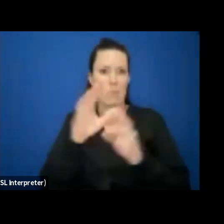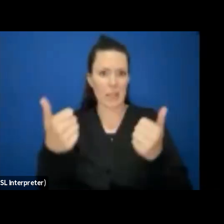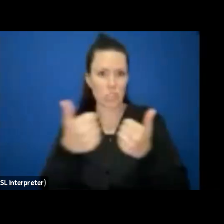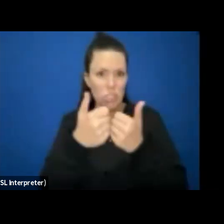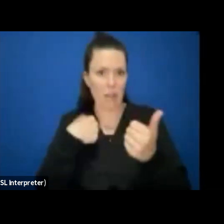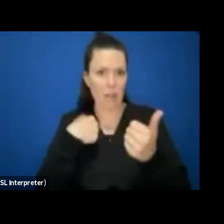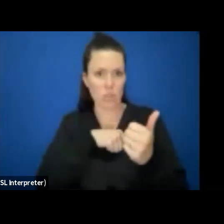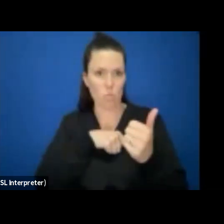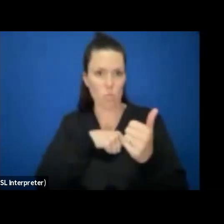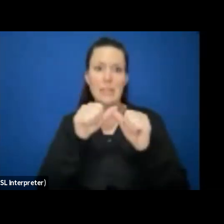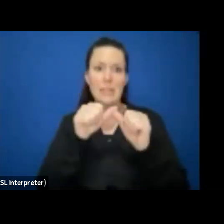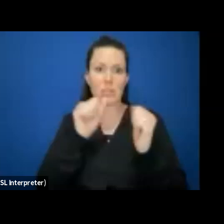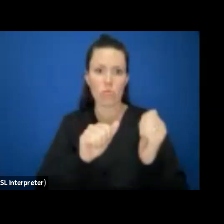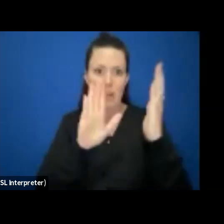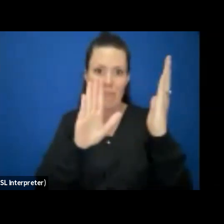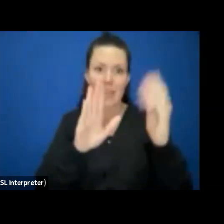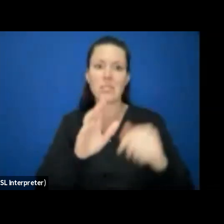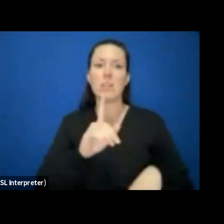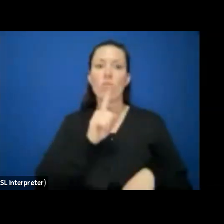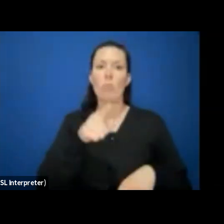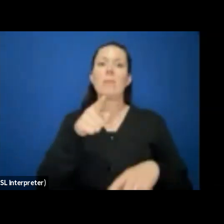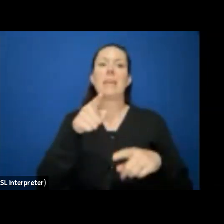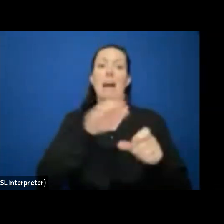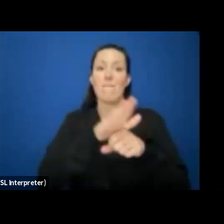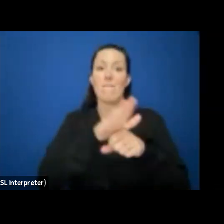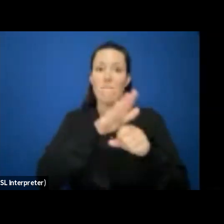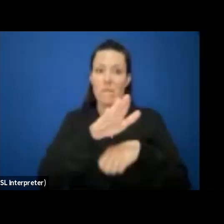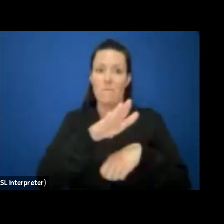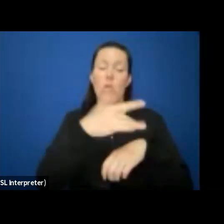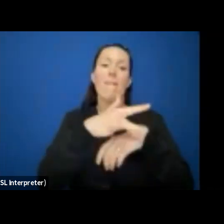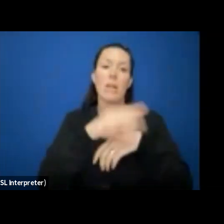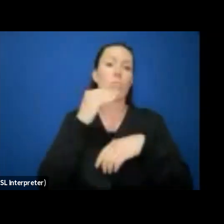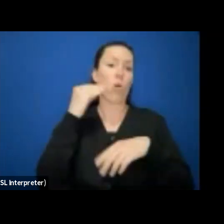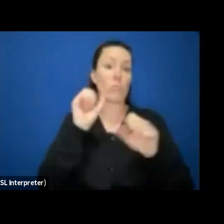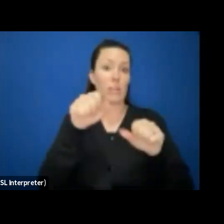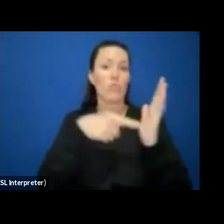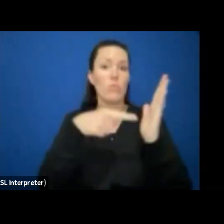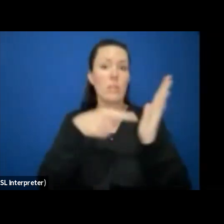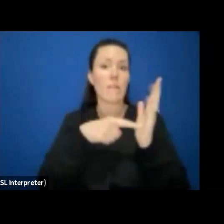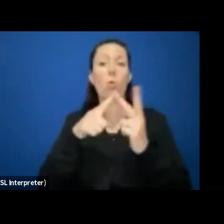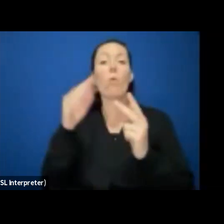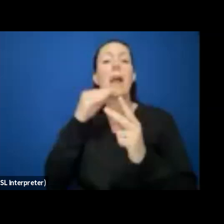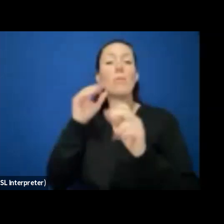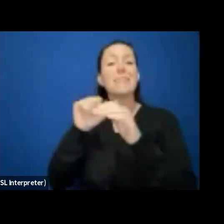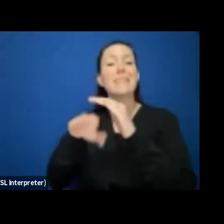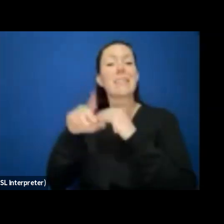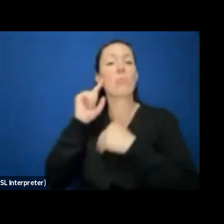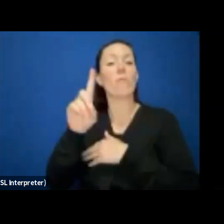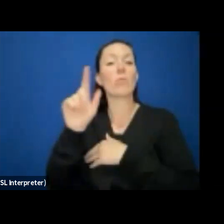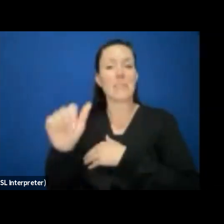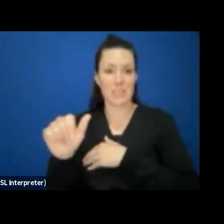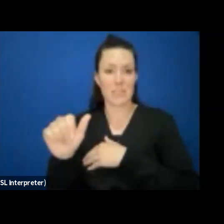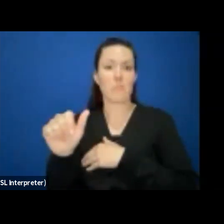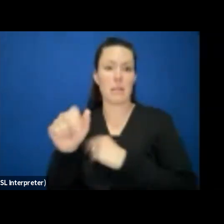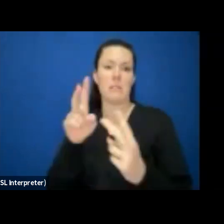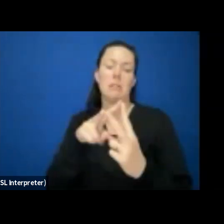and we continue facing is going to be the lack of affordable housing that is accessible to people with disabilities, the